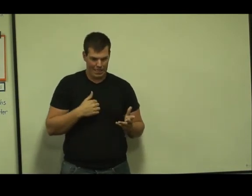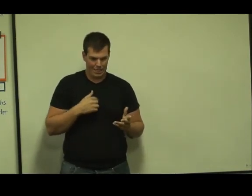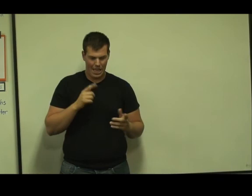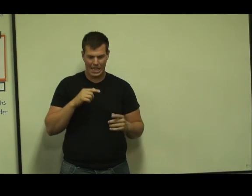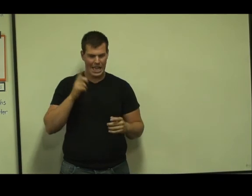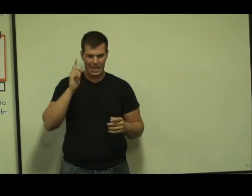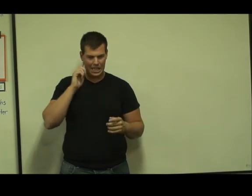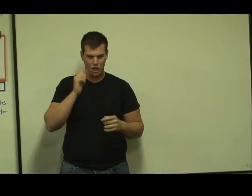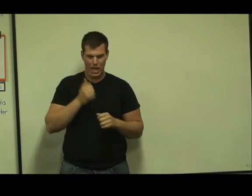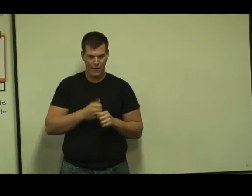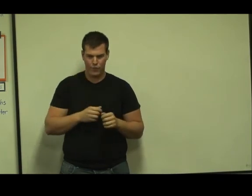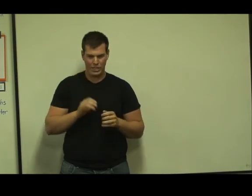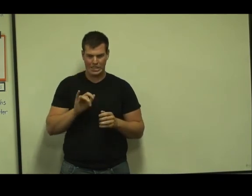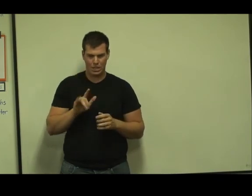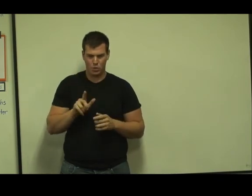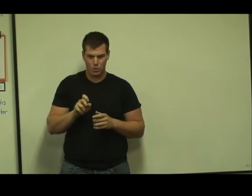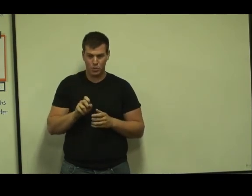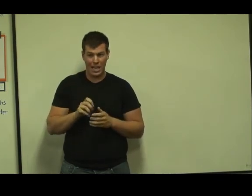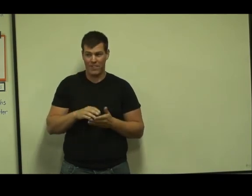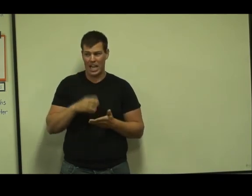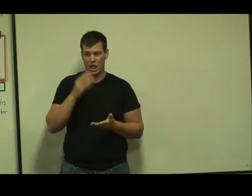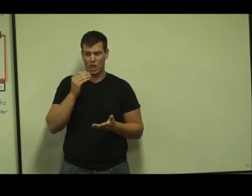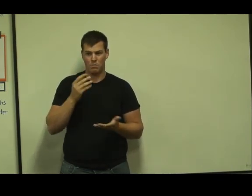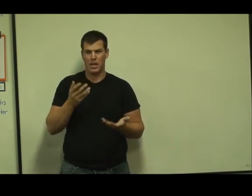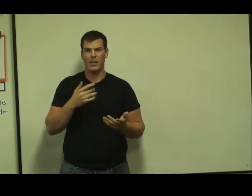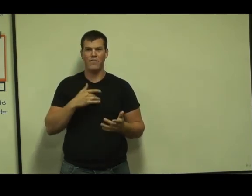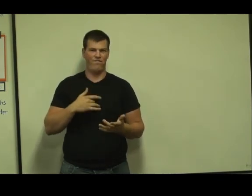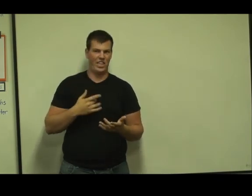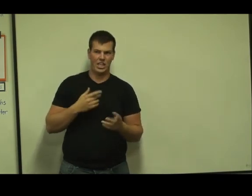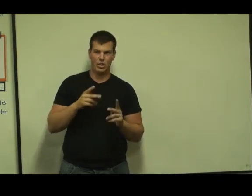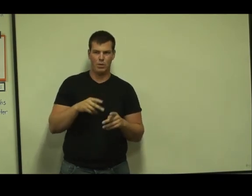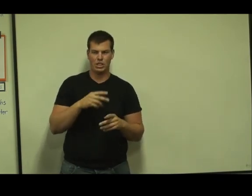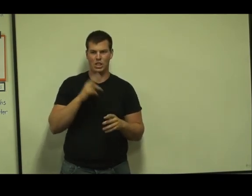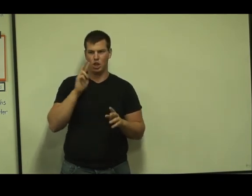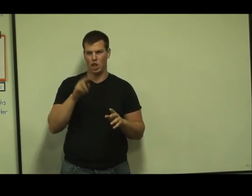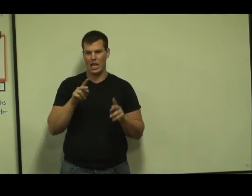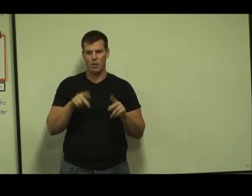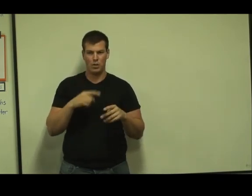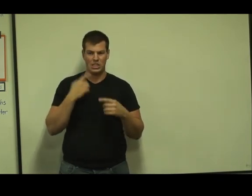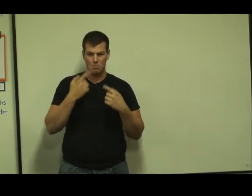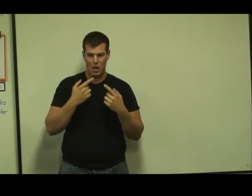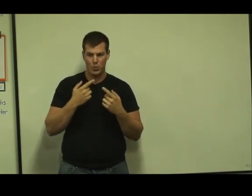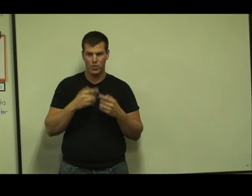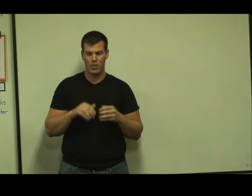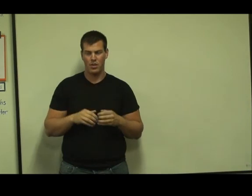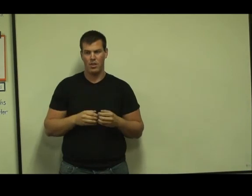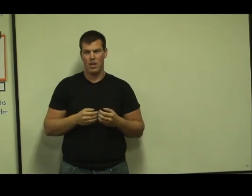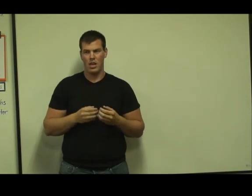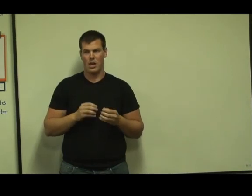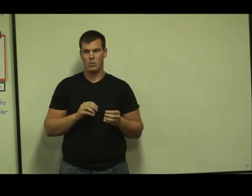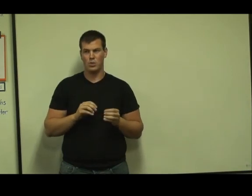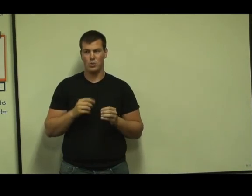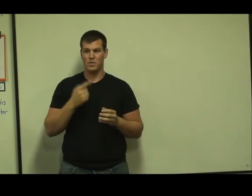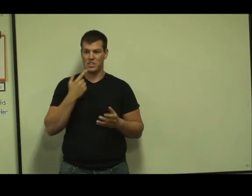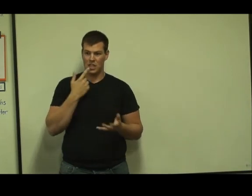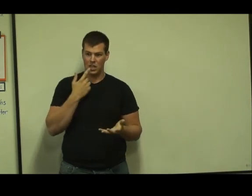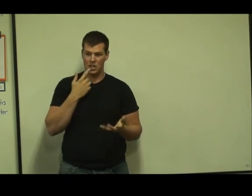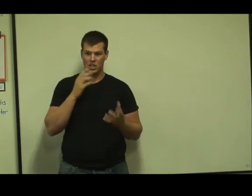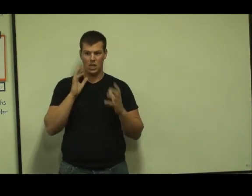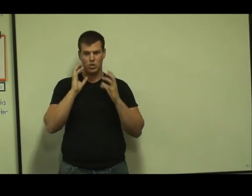Naturally, I can't hear every syllable. I've had it by the project, making out a project bound. How to move the tongue, how to